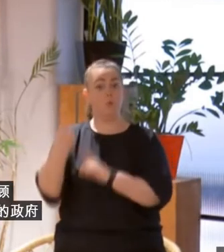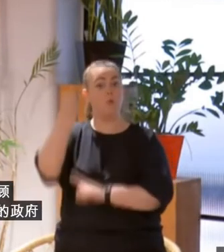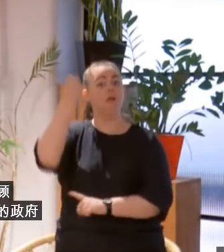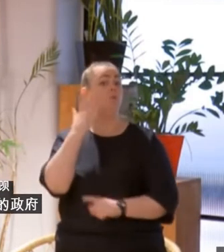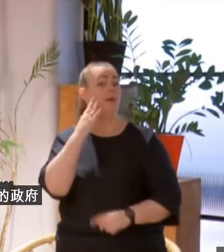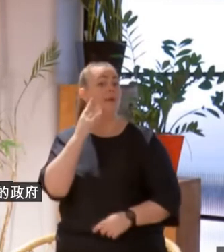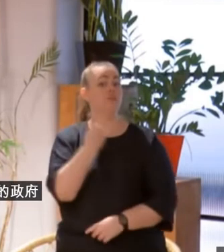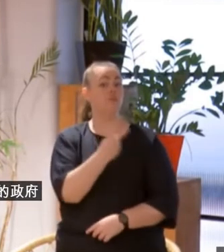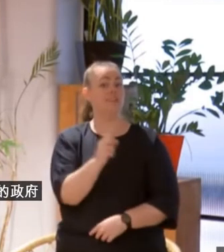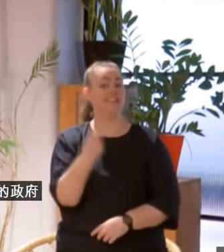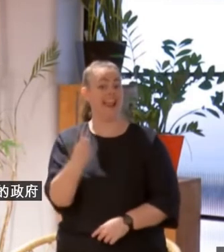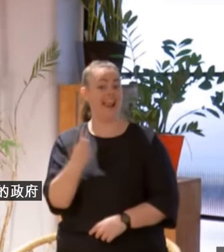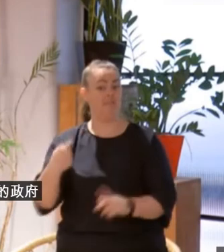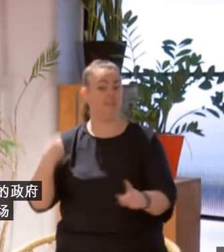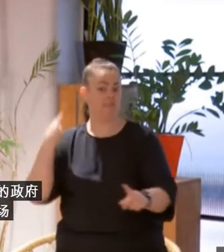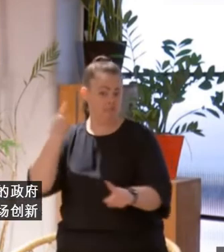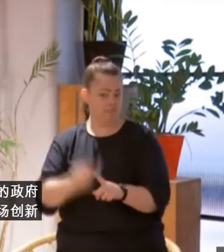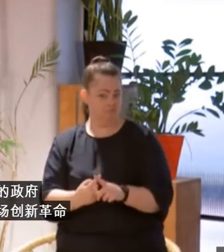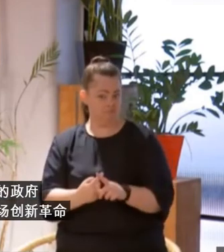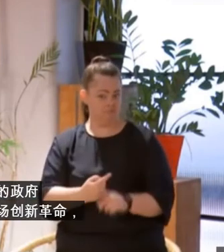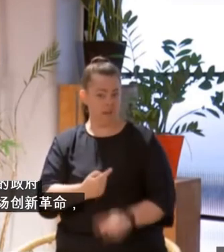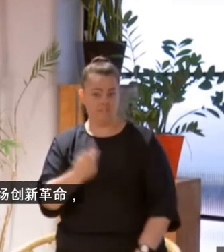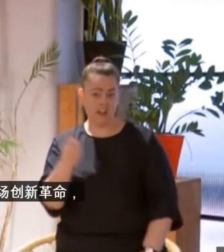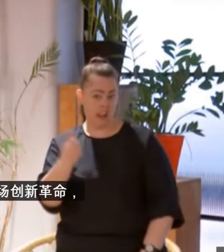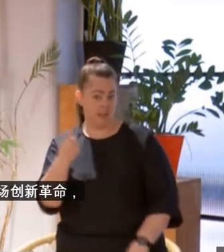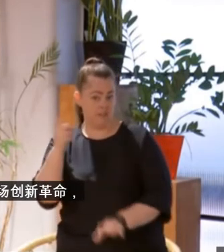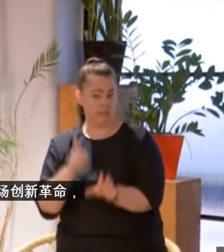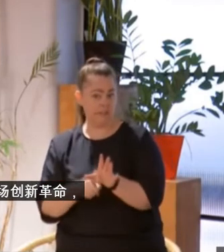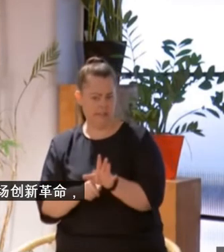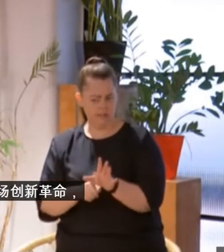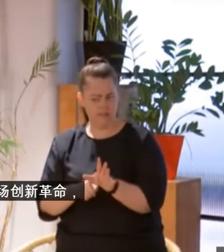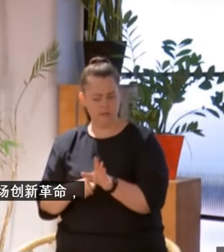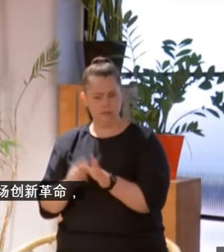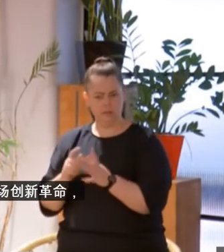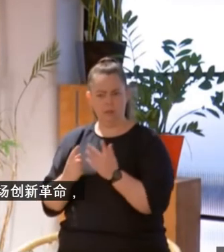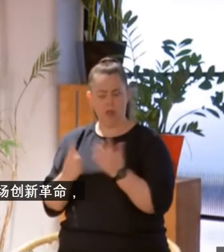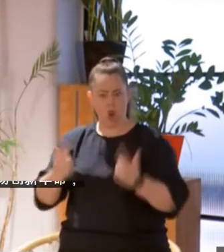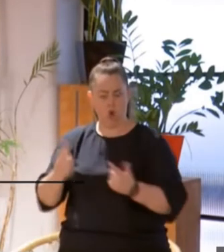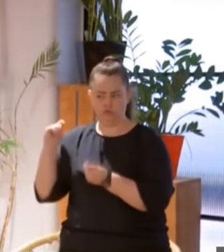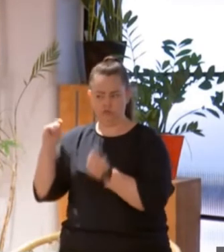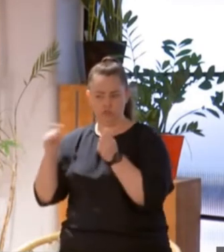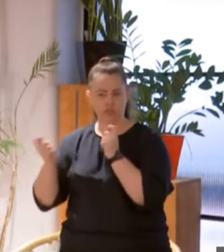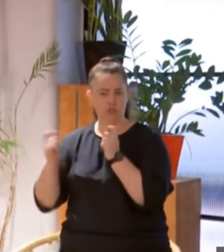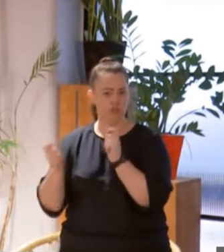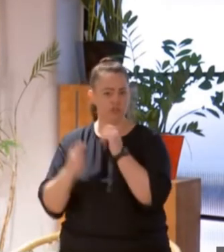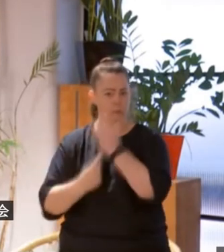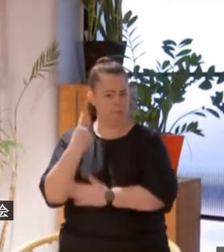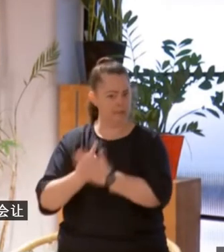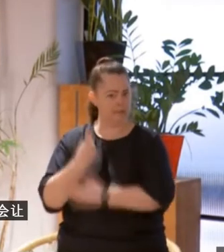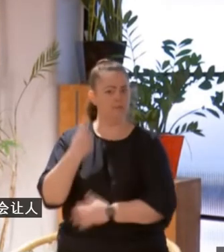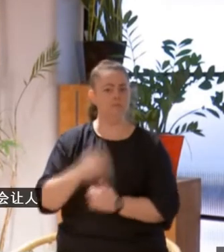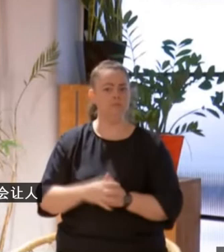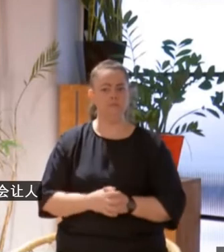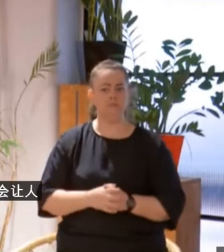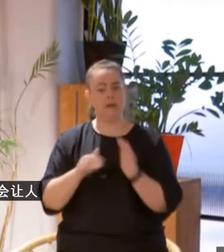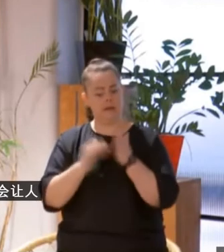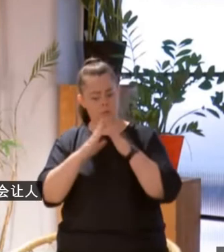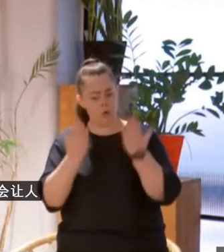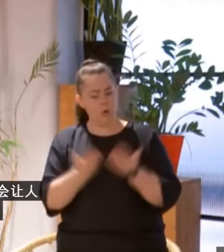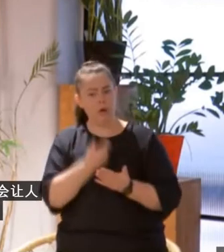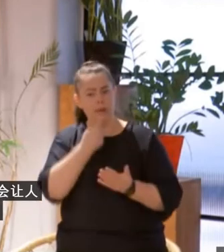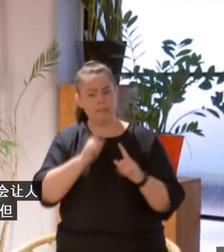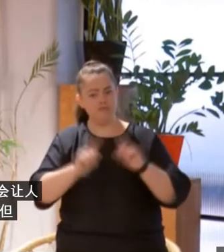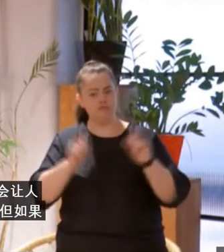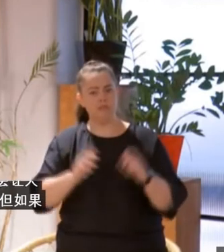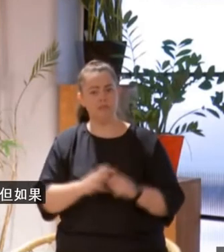that our government will lead an innovation revolution in our state that will break down barriers, that probably makes it a little bit